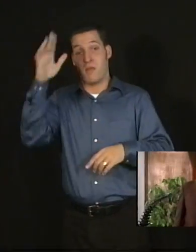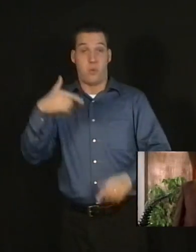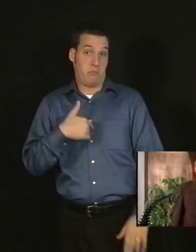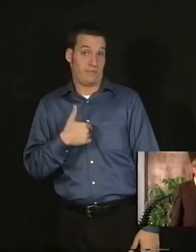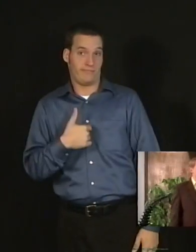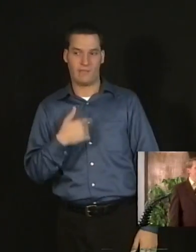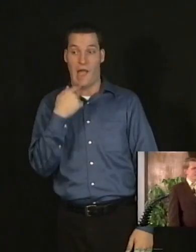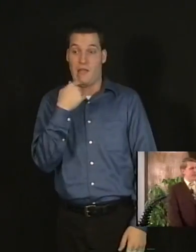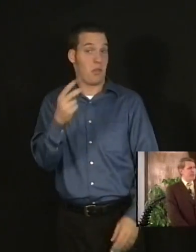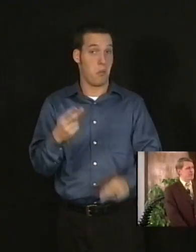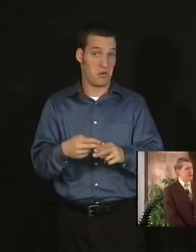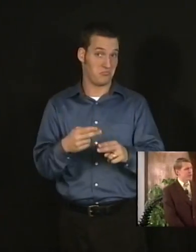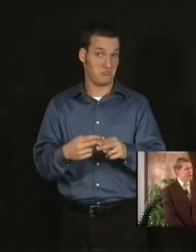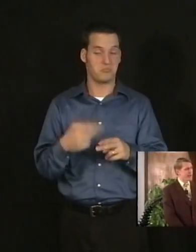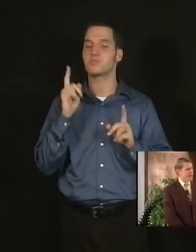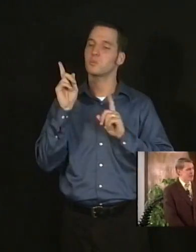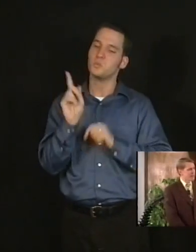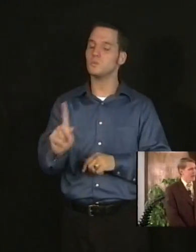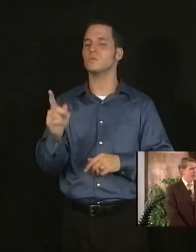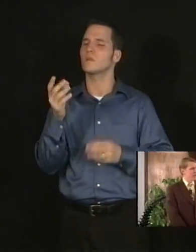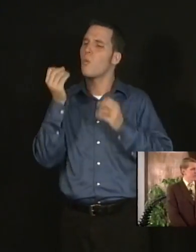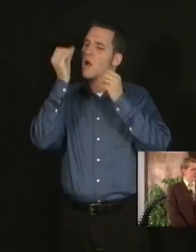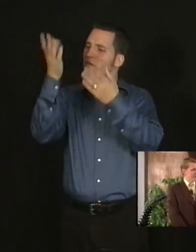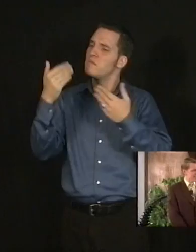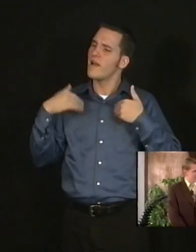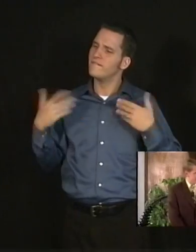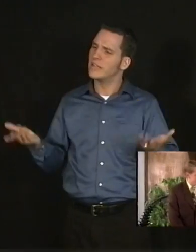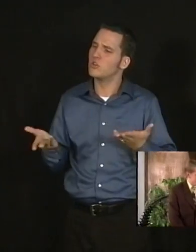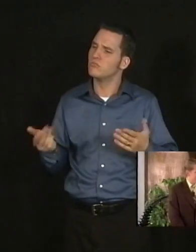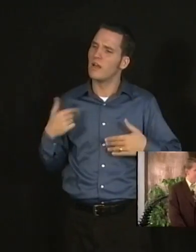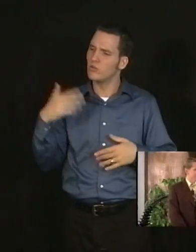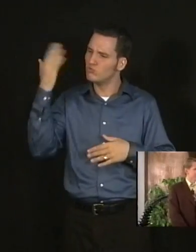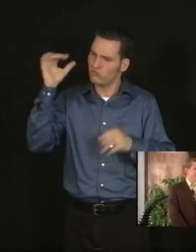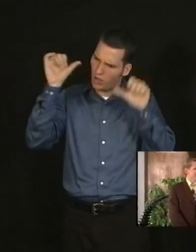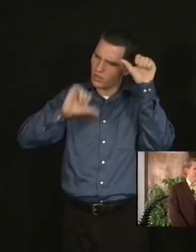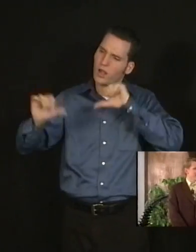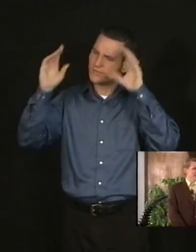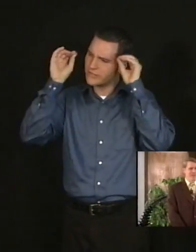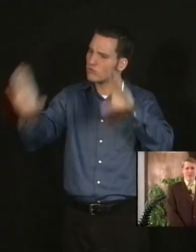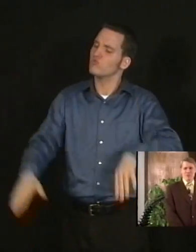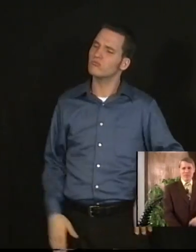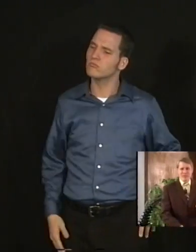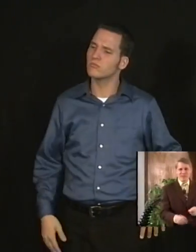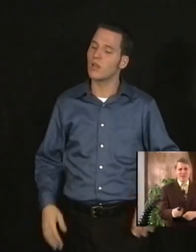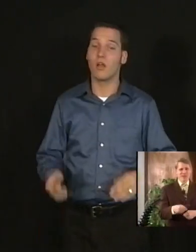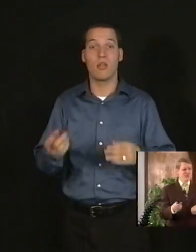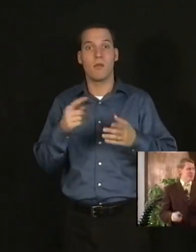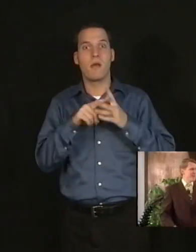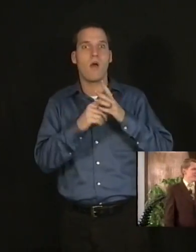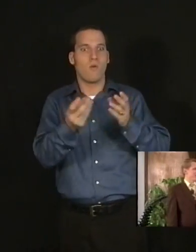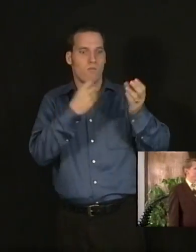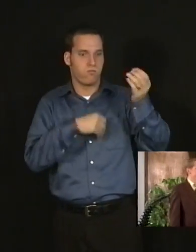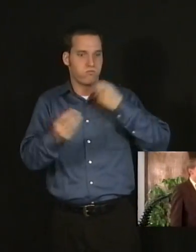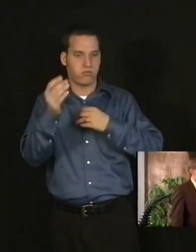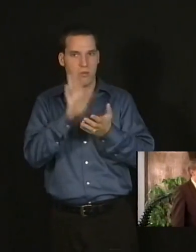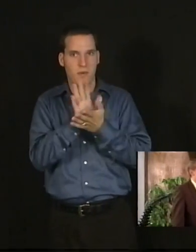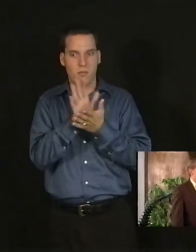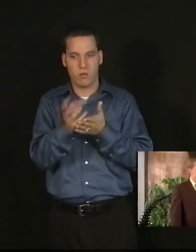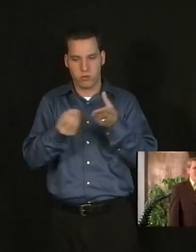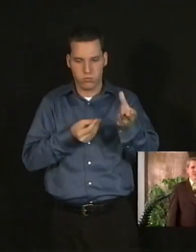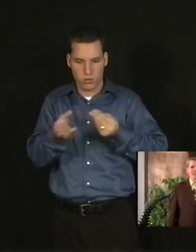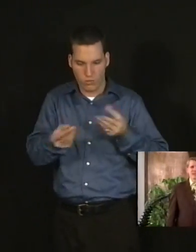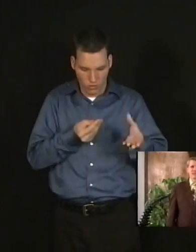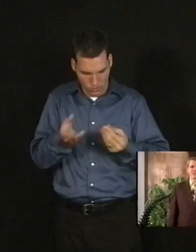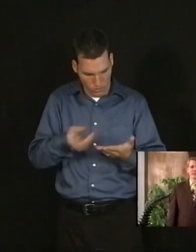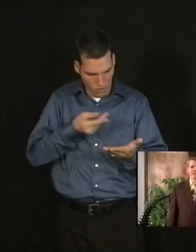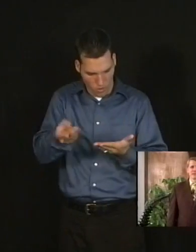tell them my name. I went in there, hey, what kind of information do you guys hear? I used to be a science teacher. And they began giving me pamphlets and articles and stuff, you know,